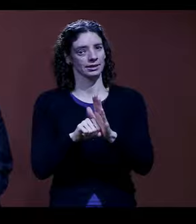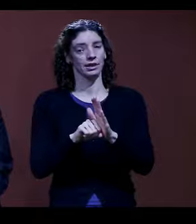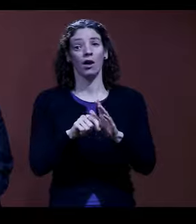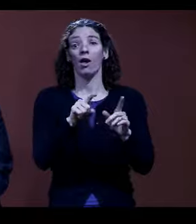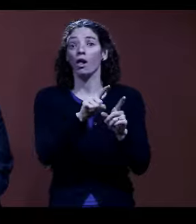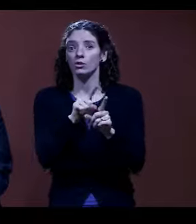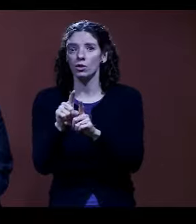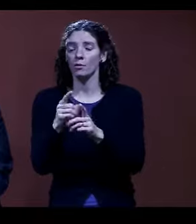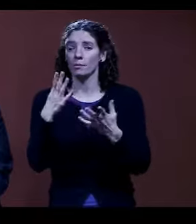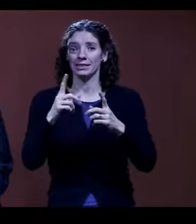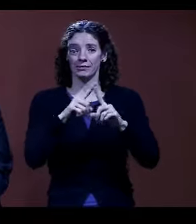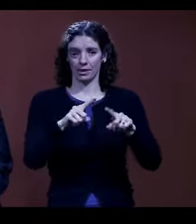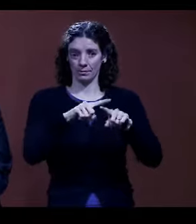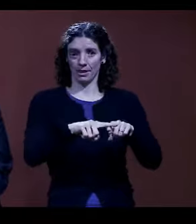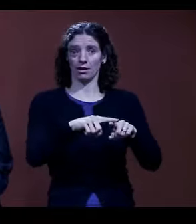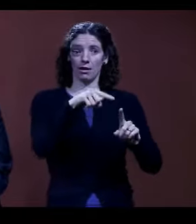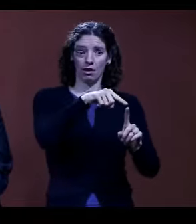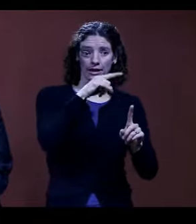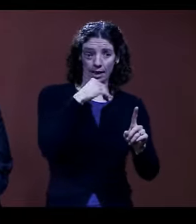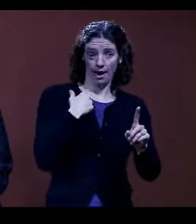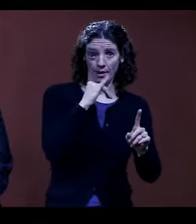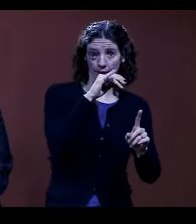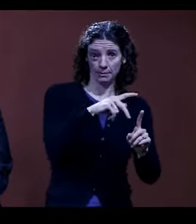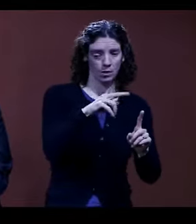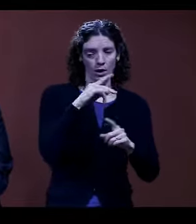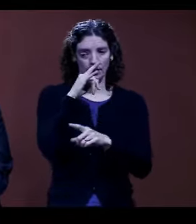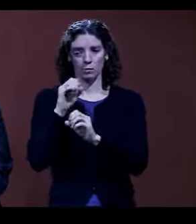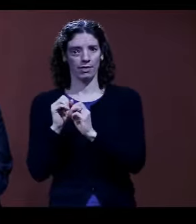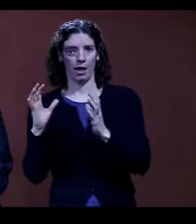the case, then states will explain that in their narrative.